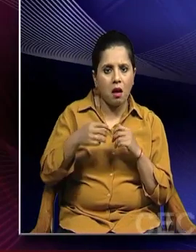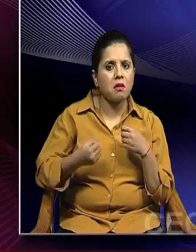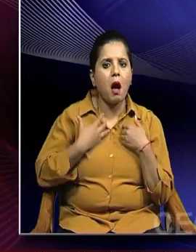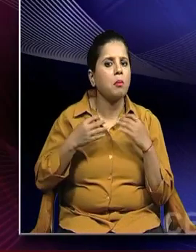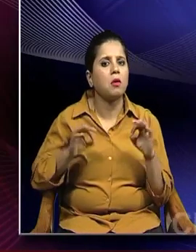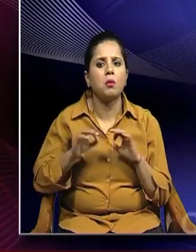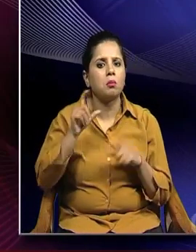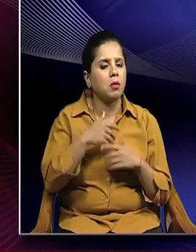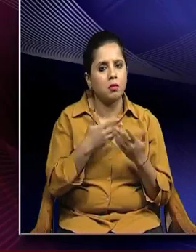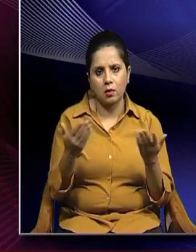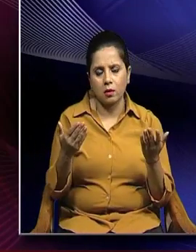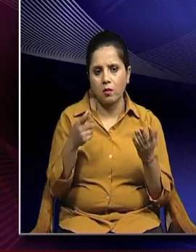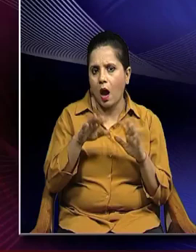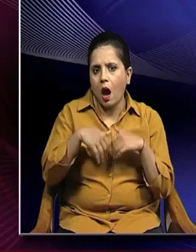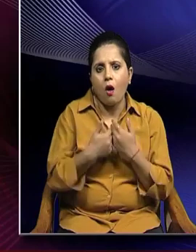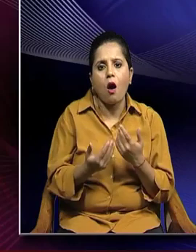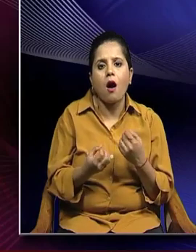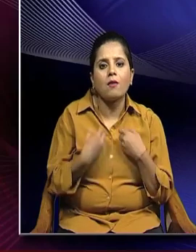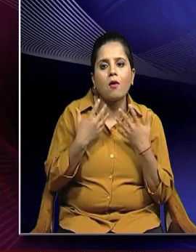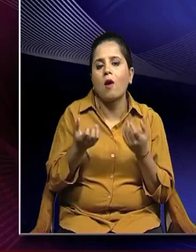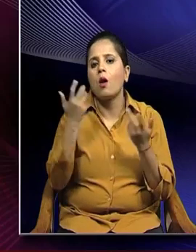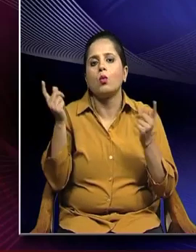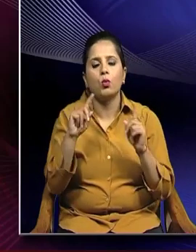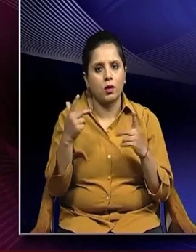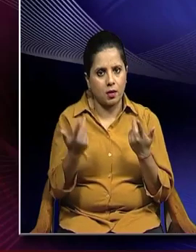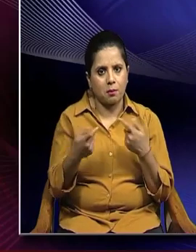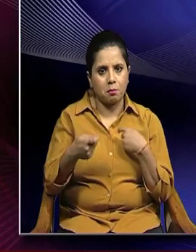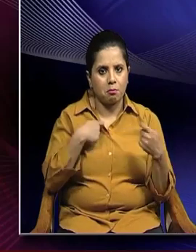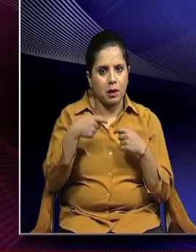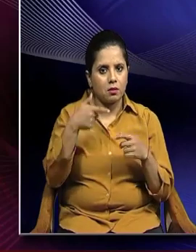happy. So, how to find the happiness in the business